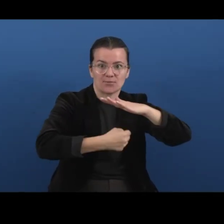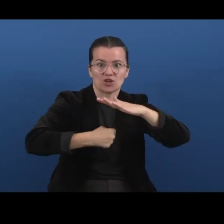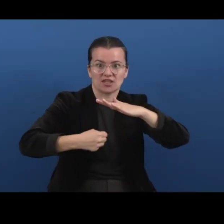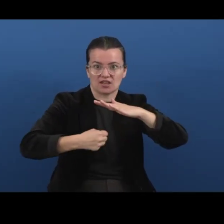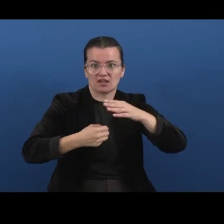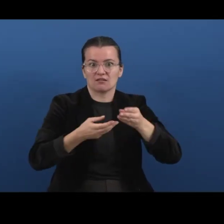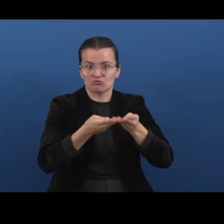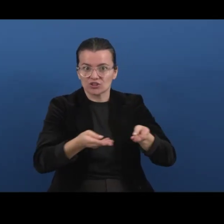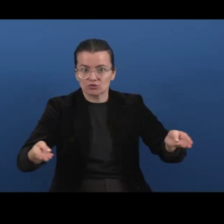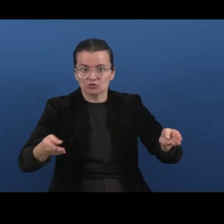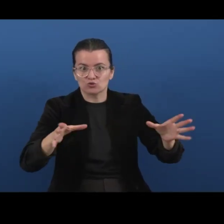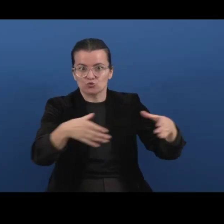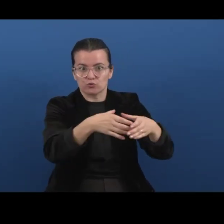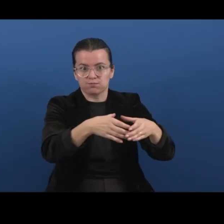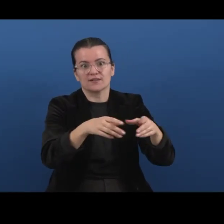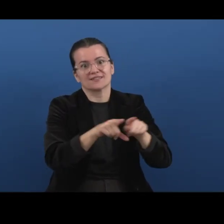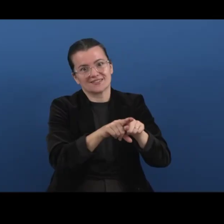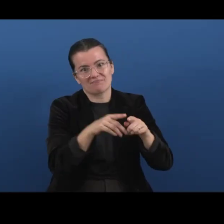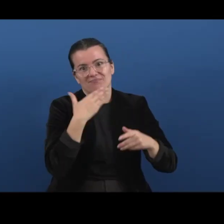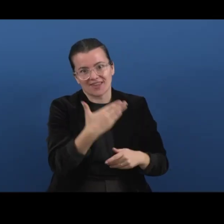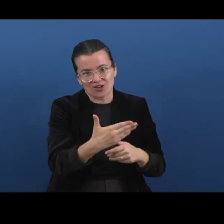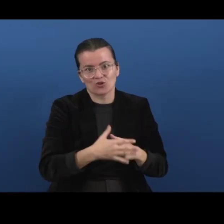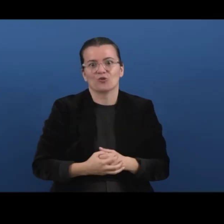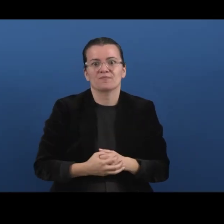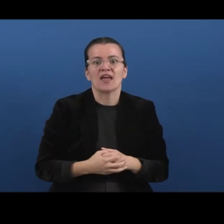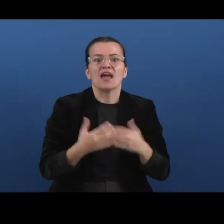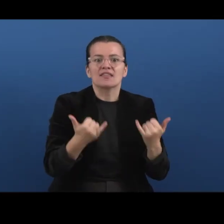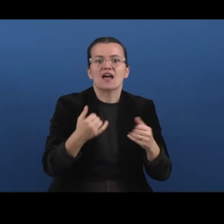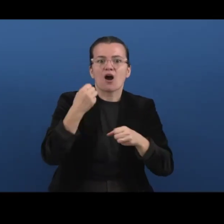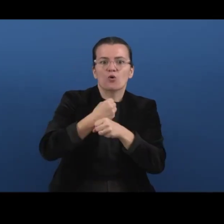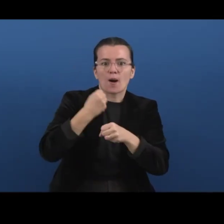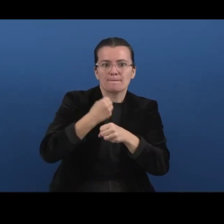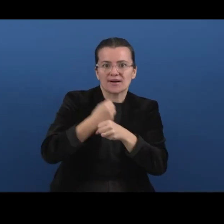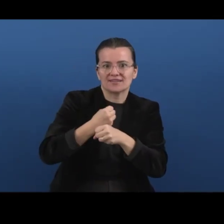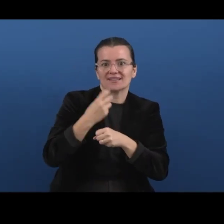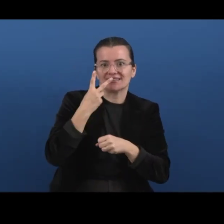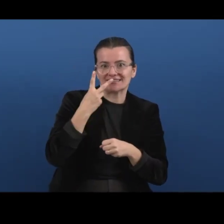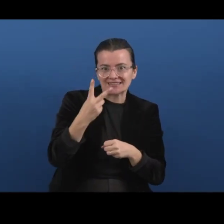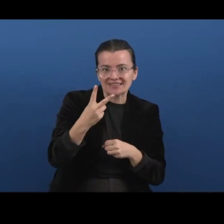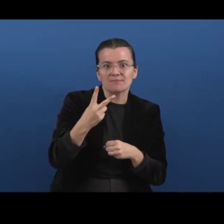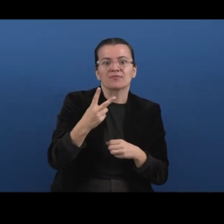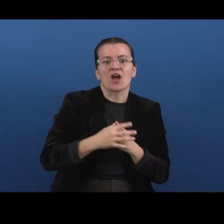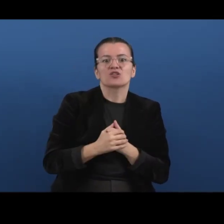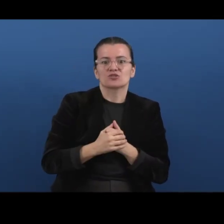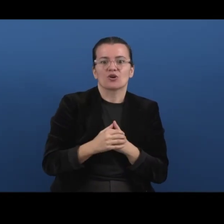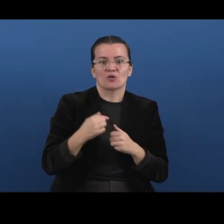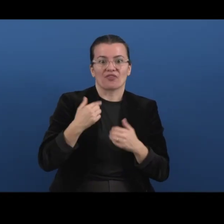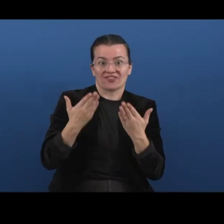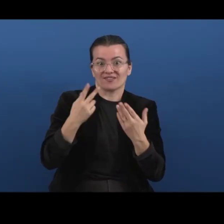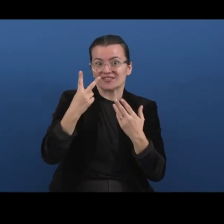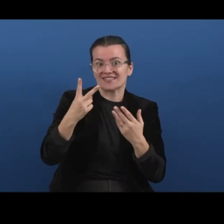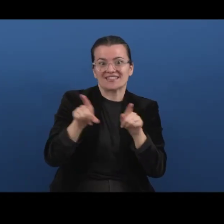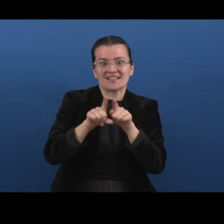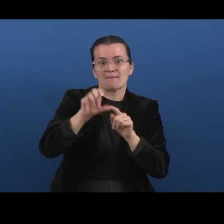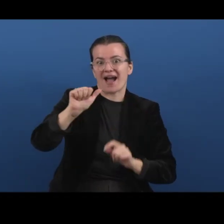is a publication that provides business-focused insights into care and support policies and practices as they